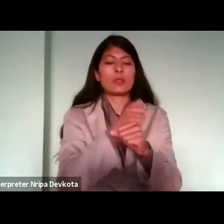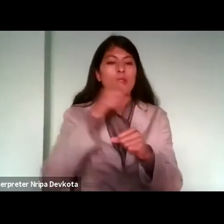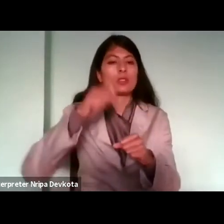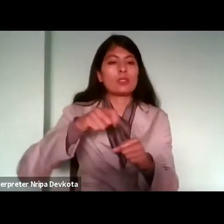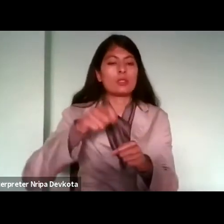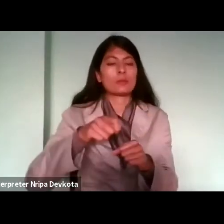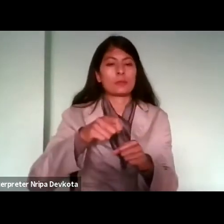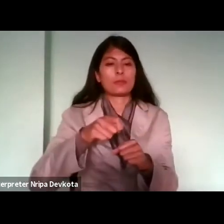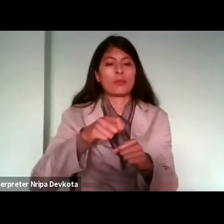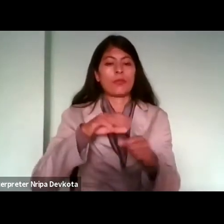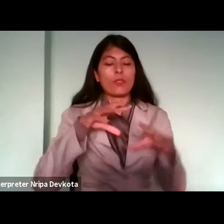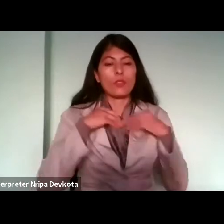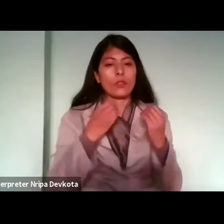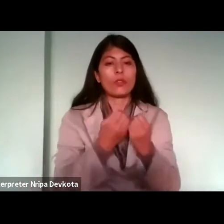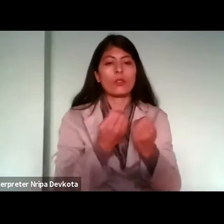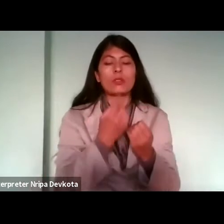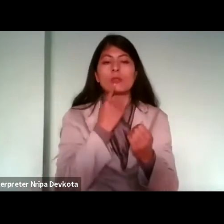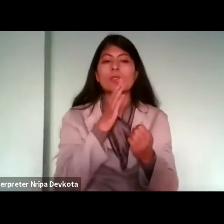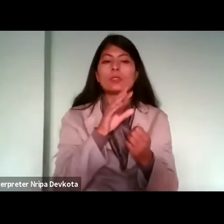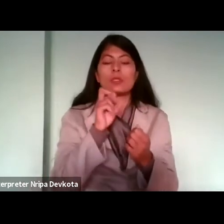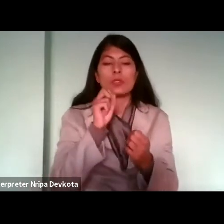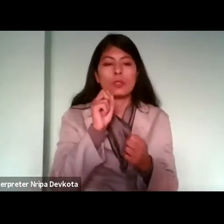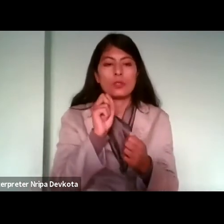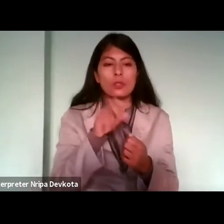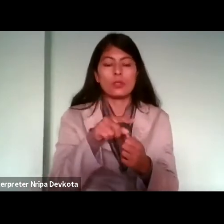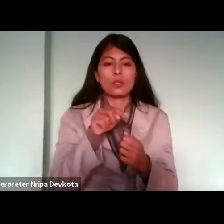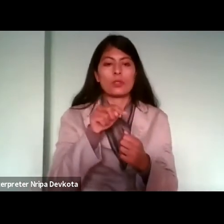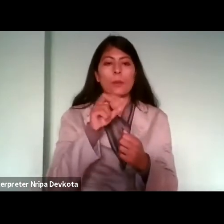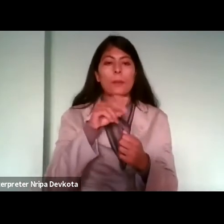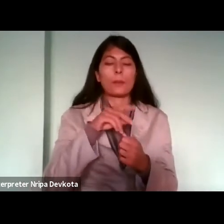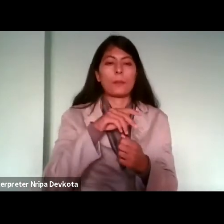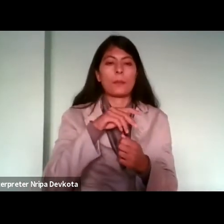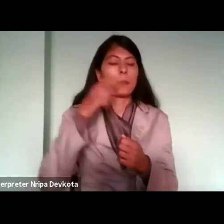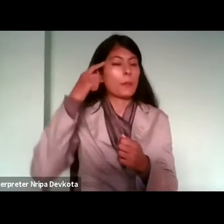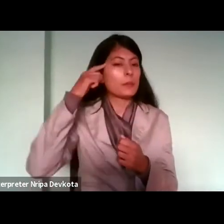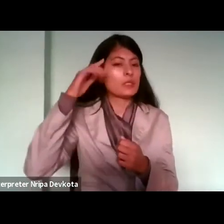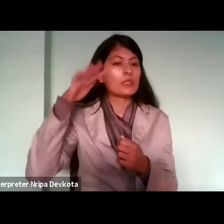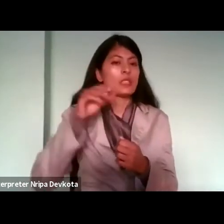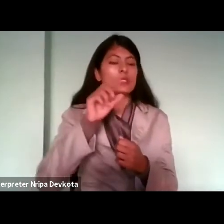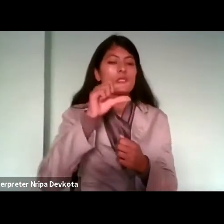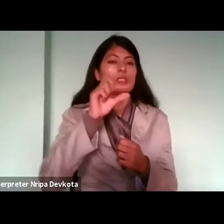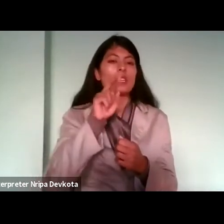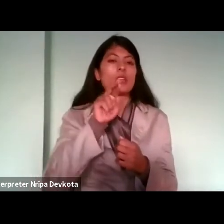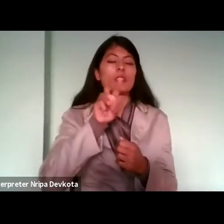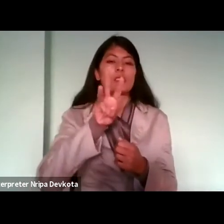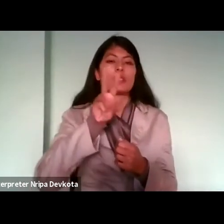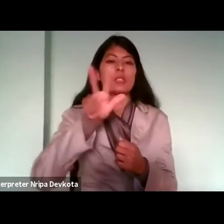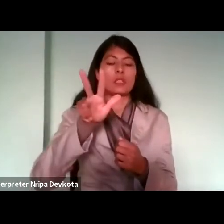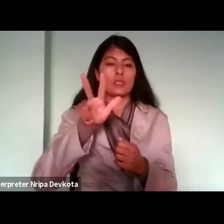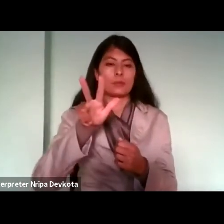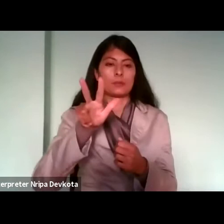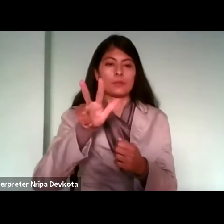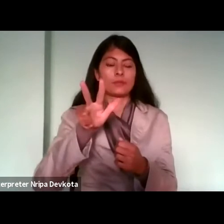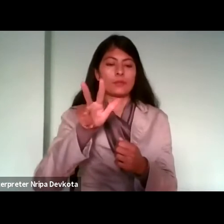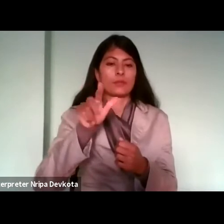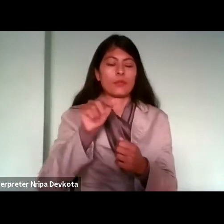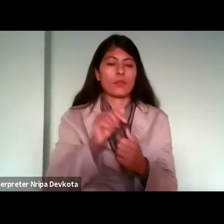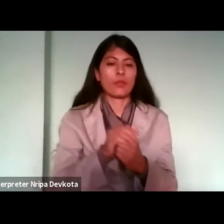Palermo, but the core principle of GR 38, I believe, comes